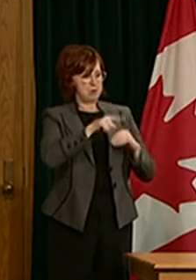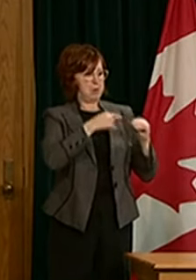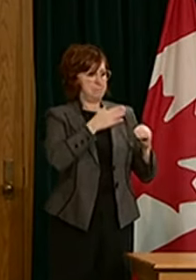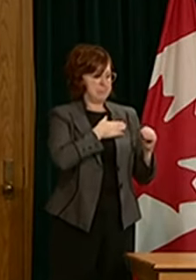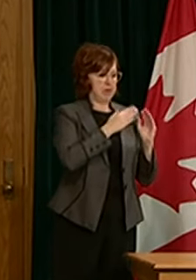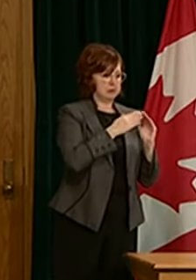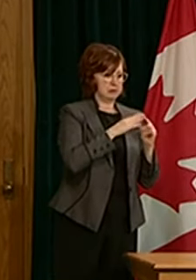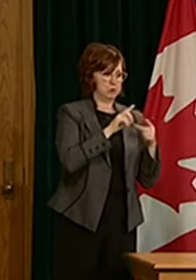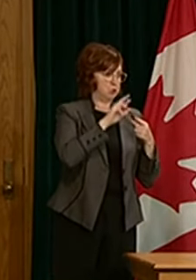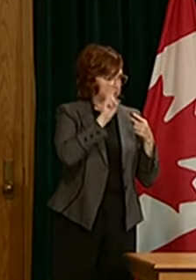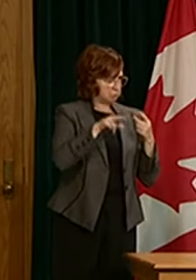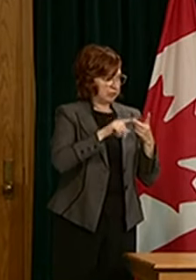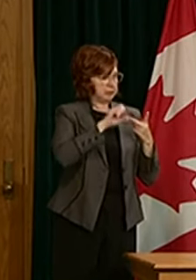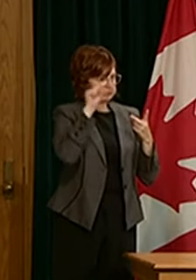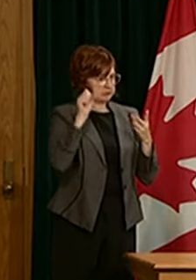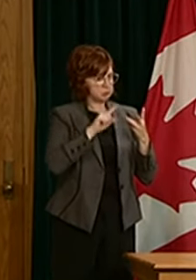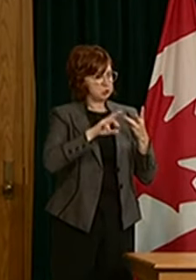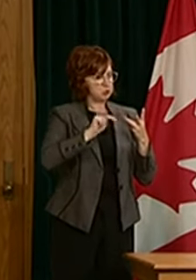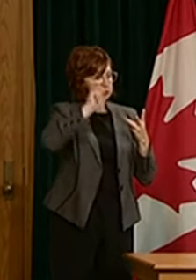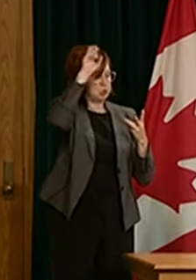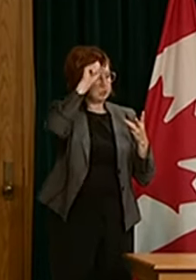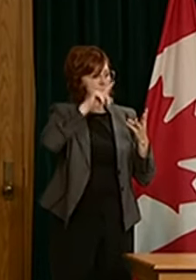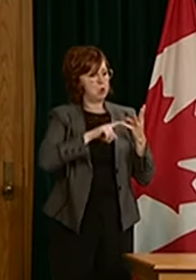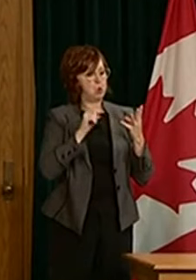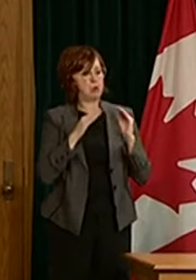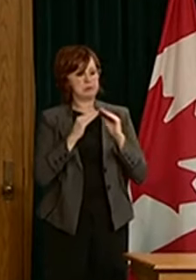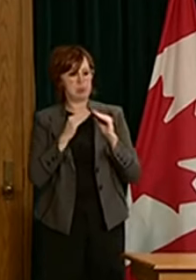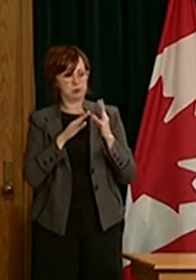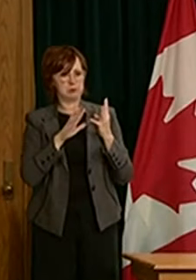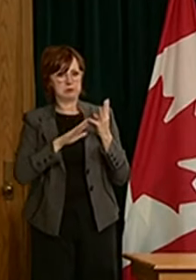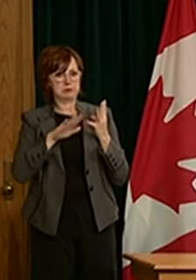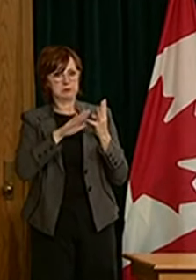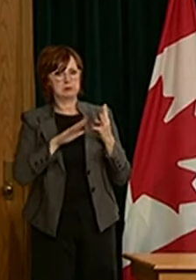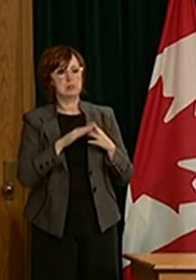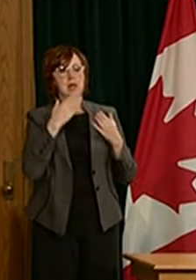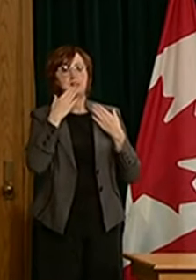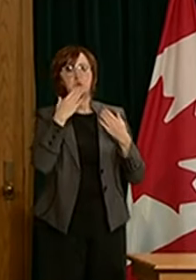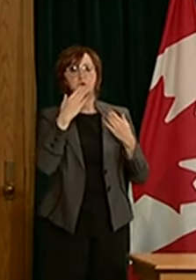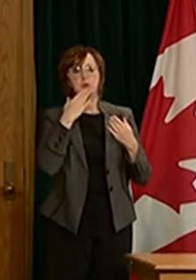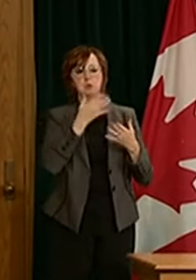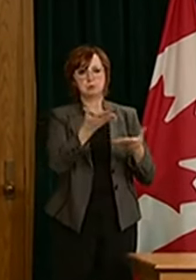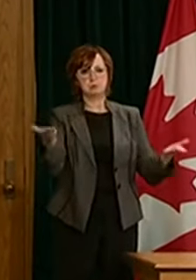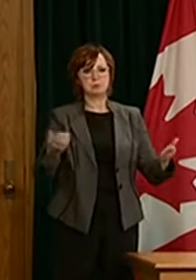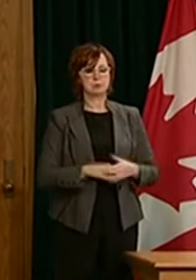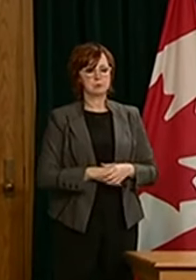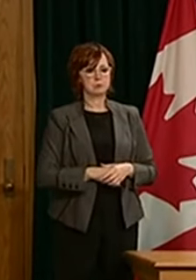Regina, Saskatoon, the North, or our rural areas of the province. Thanks very much.